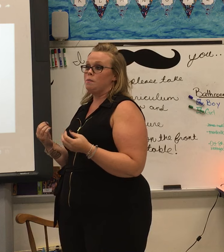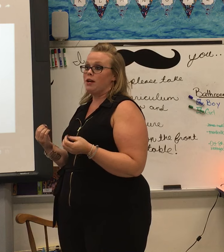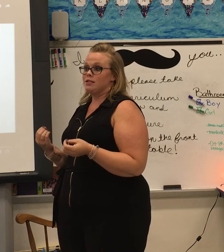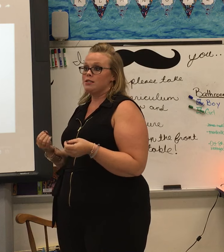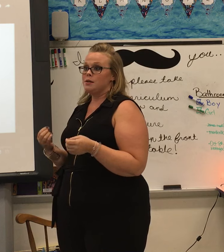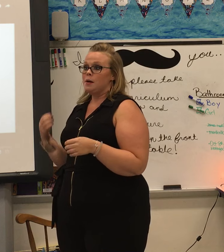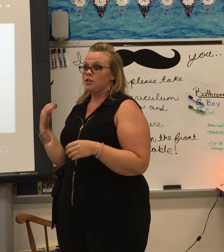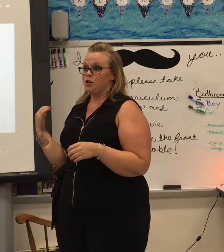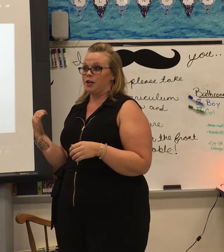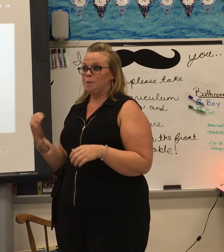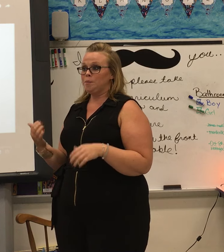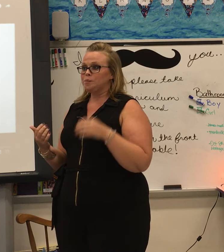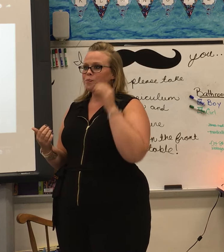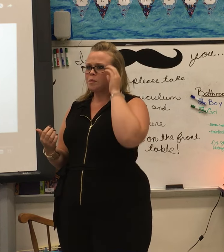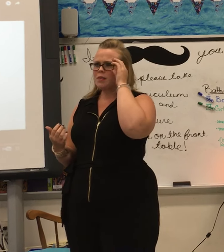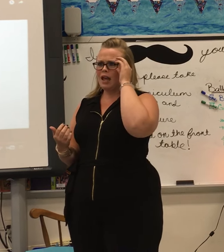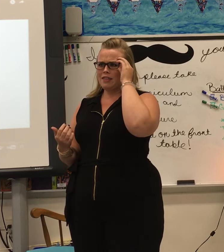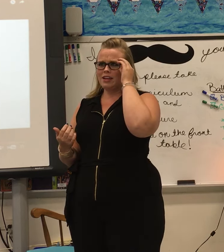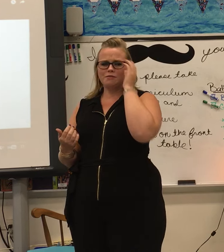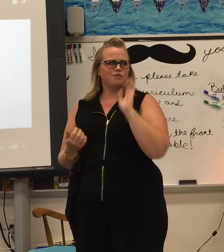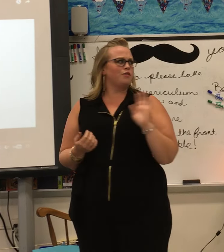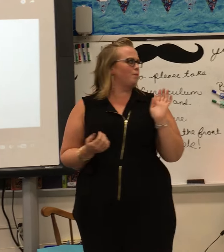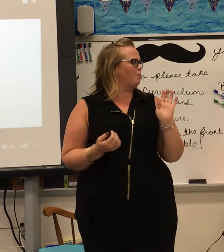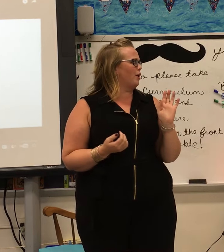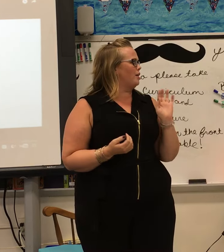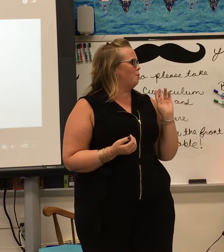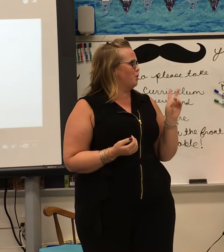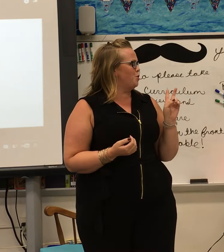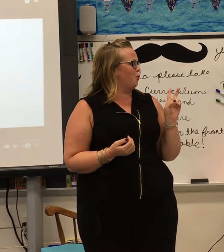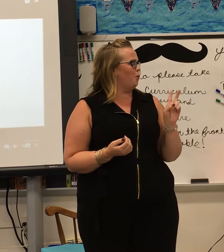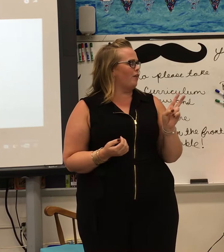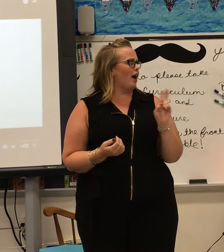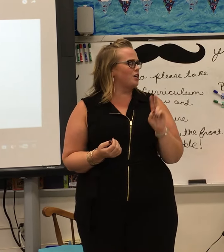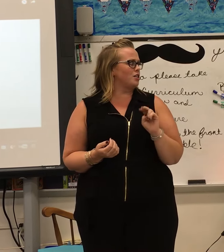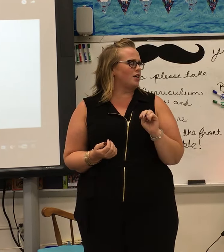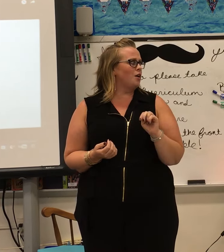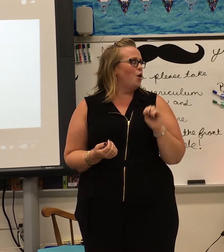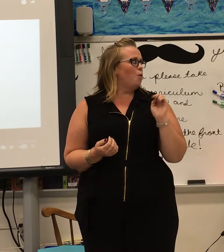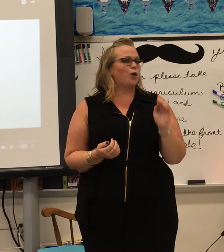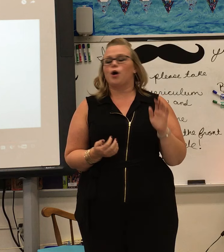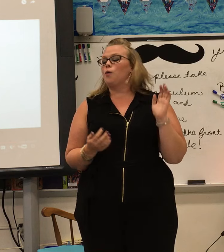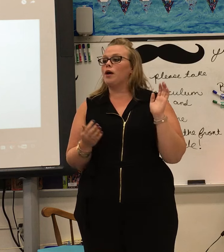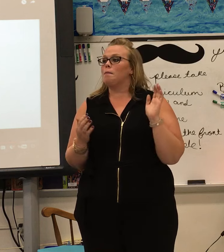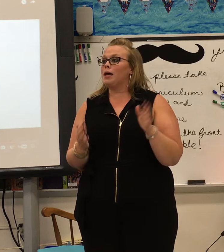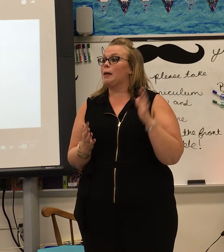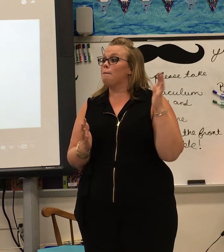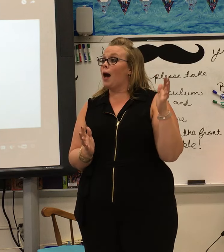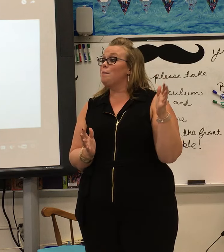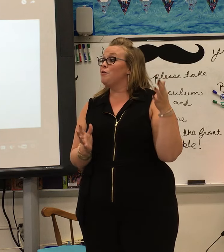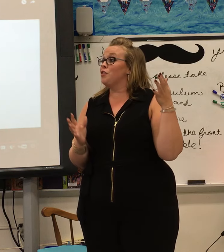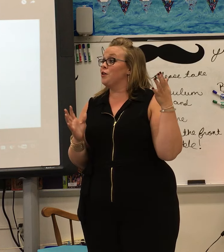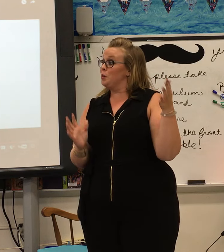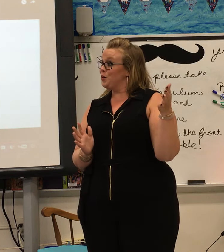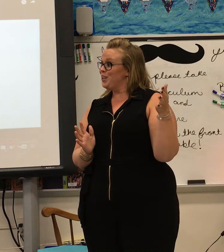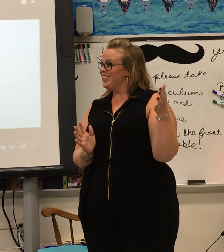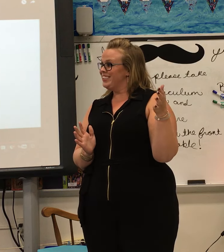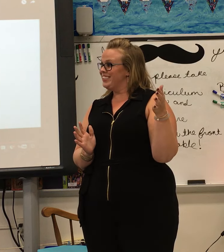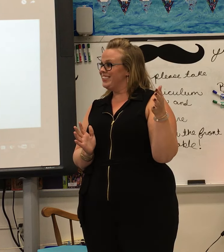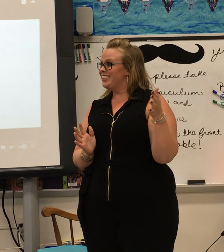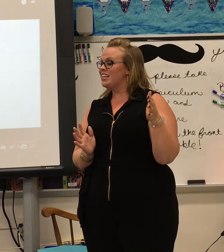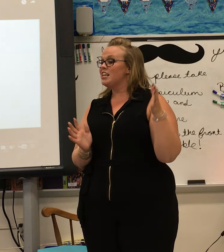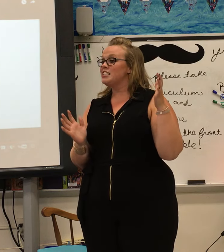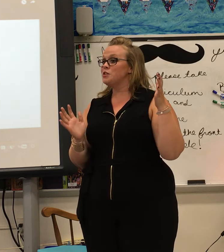Paul Sellepet's journey. I think it was footprint number 2 where they actually will go and make a map of their